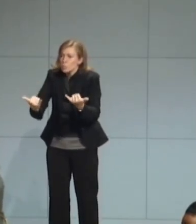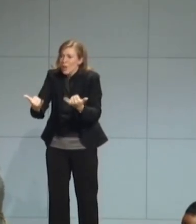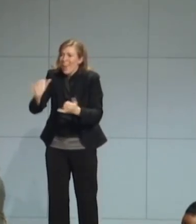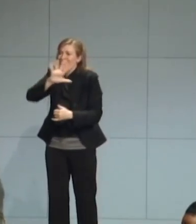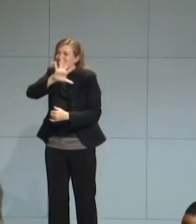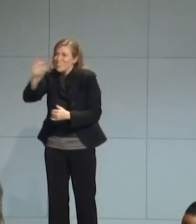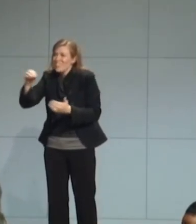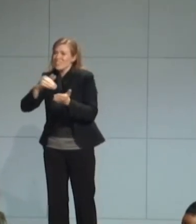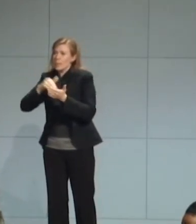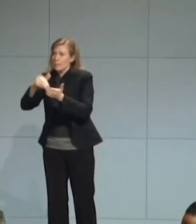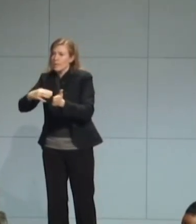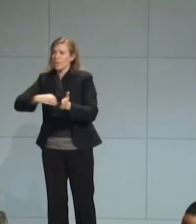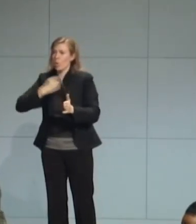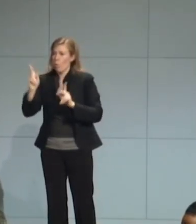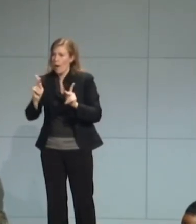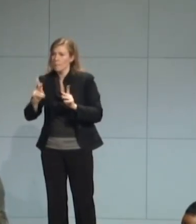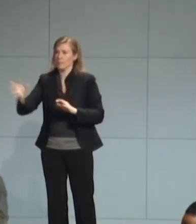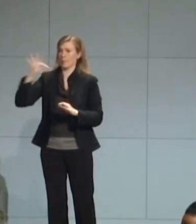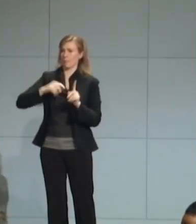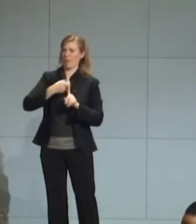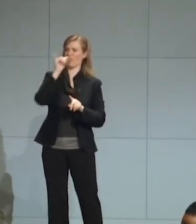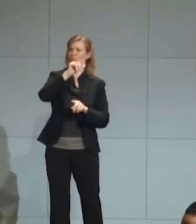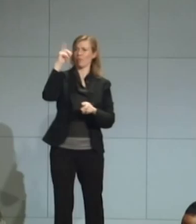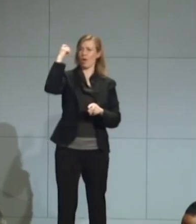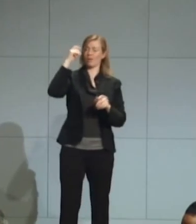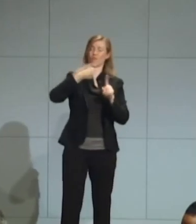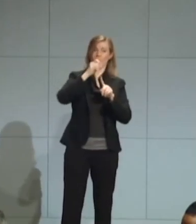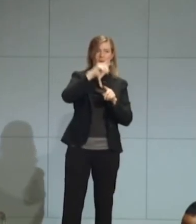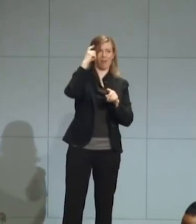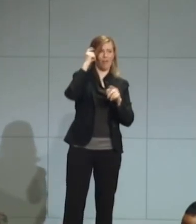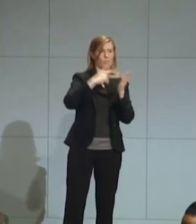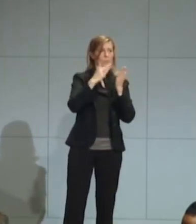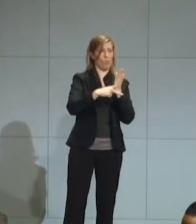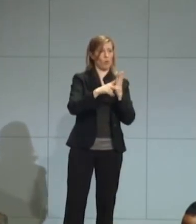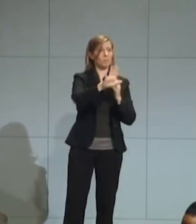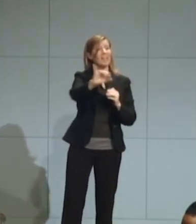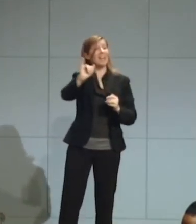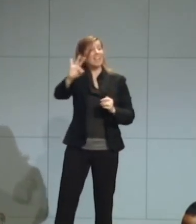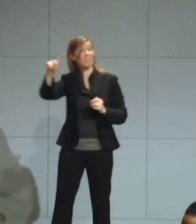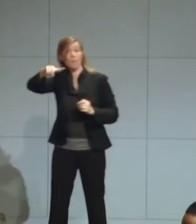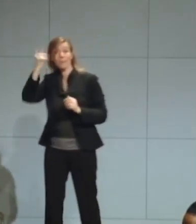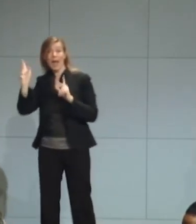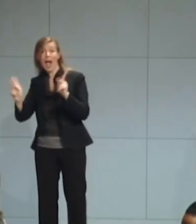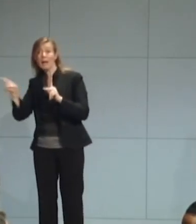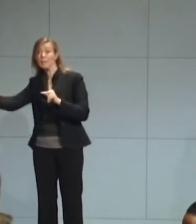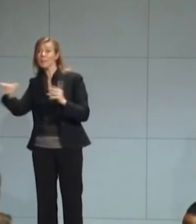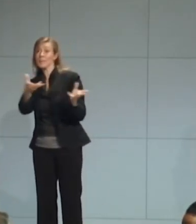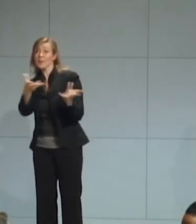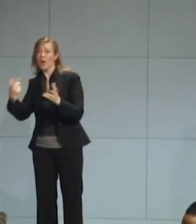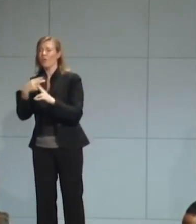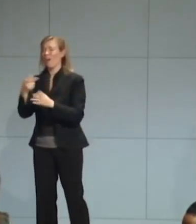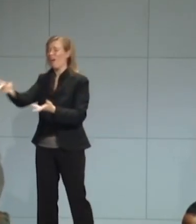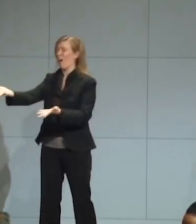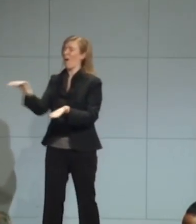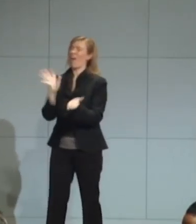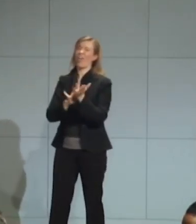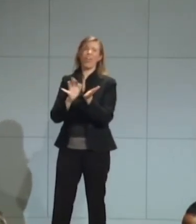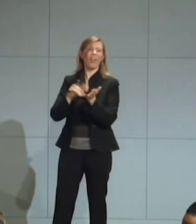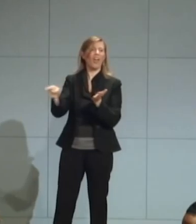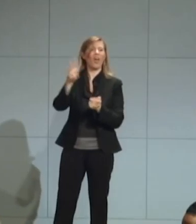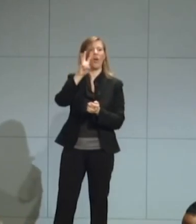in mind that black folks hadn't even been able to be citizens at all up until a few years before this. And you can see